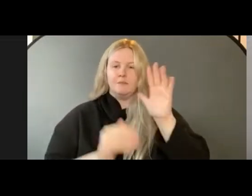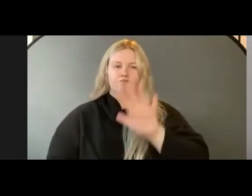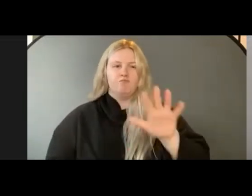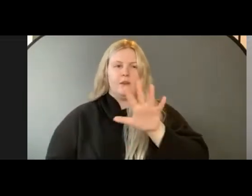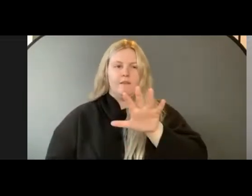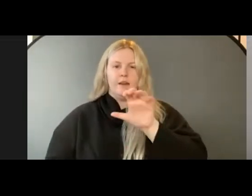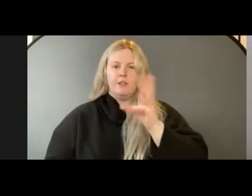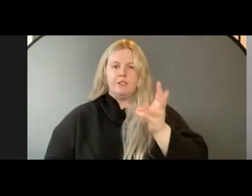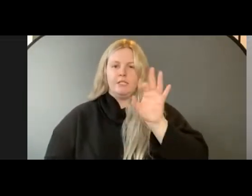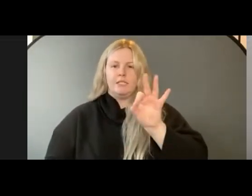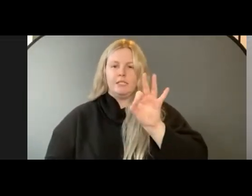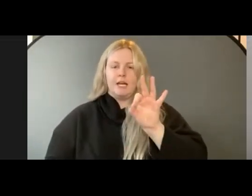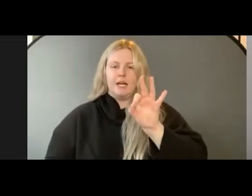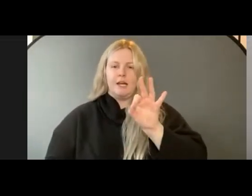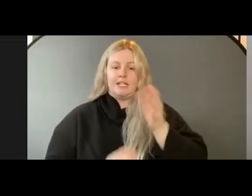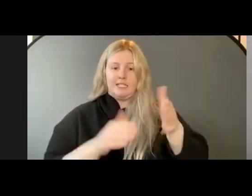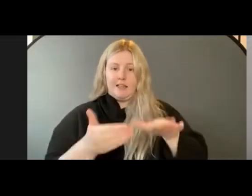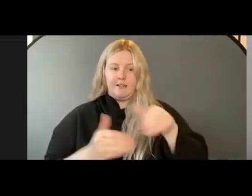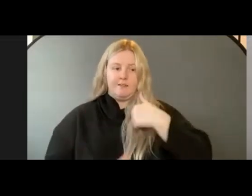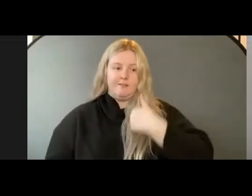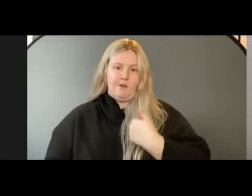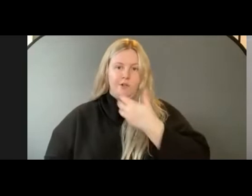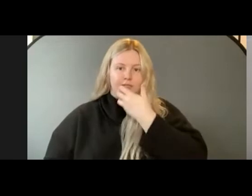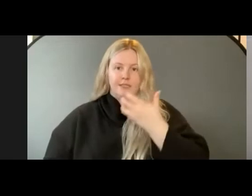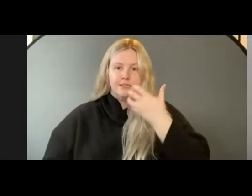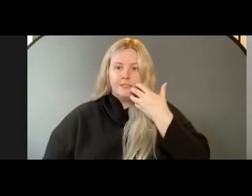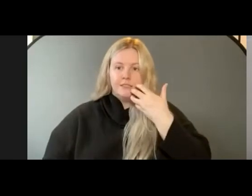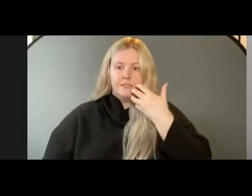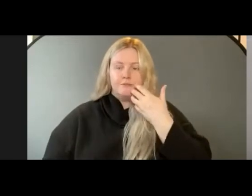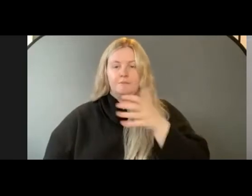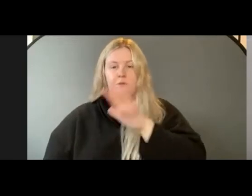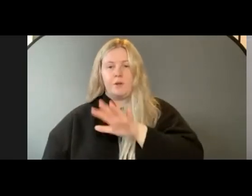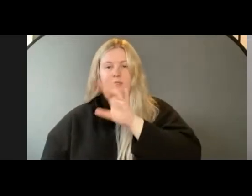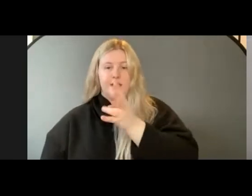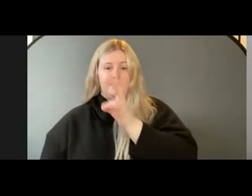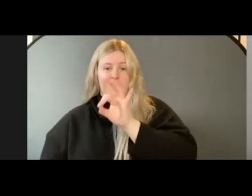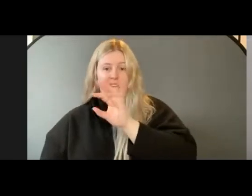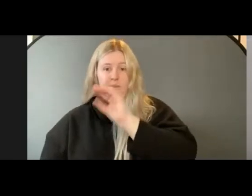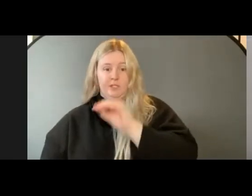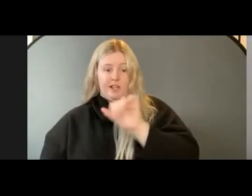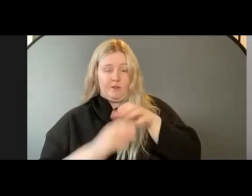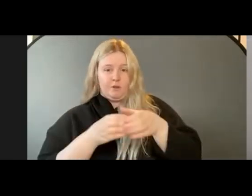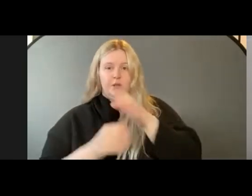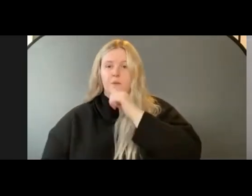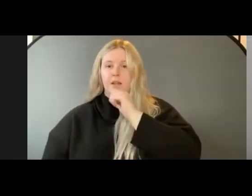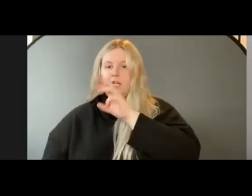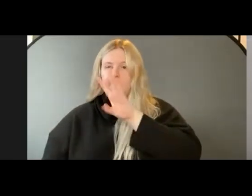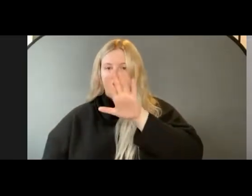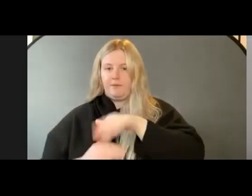569 heat-related deaths that week, approximately 79% of which were people over the age of